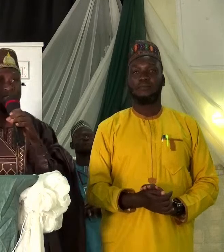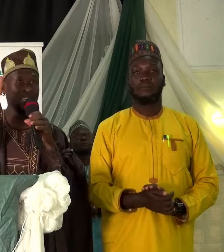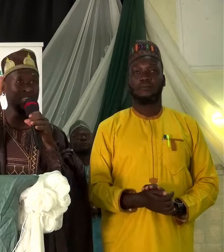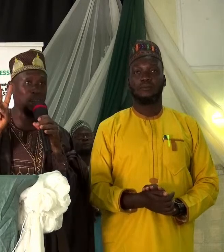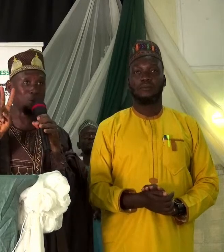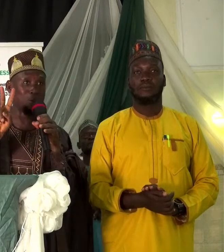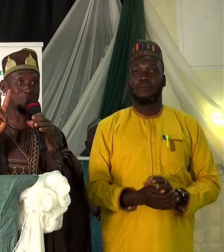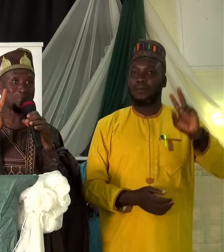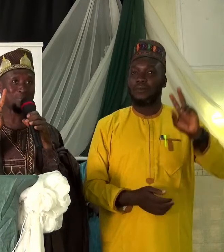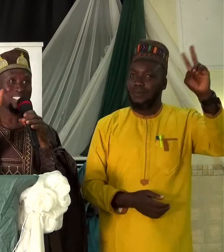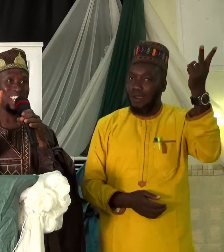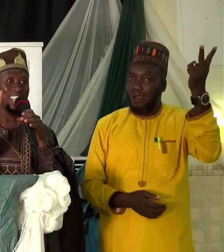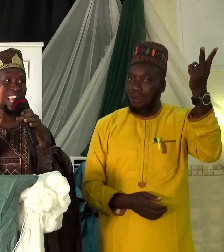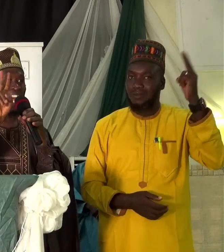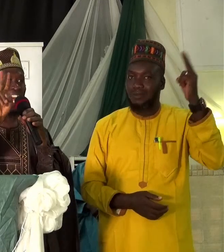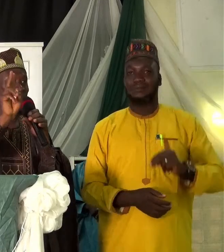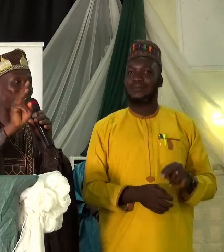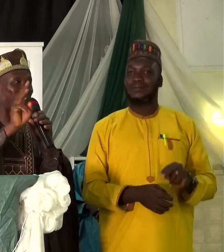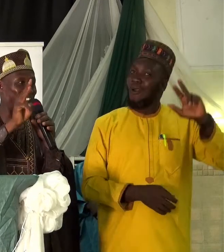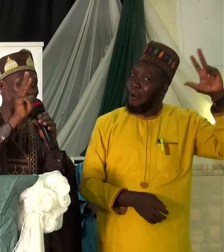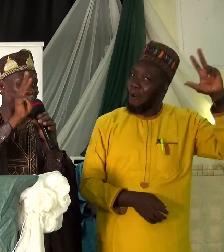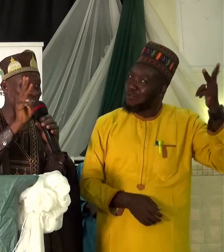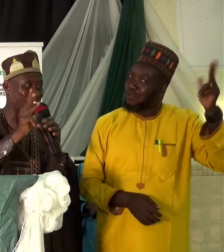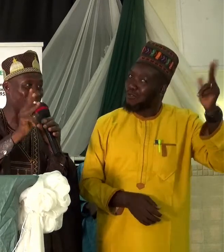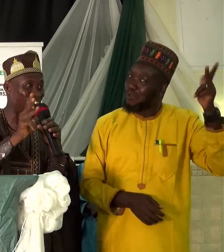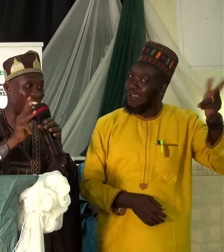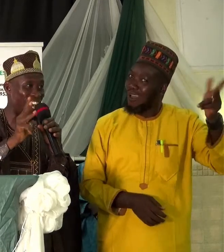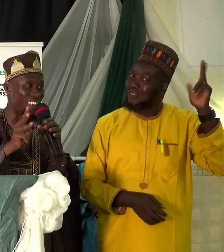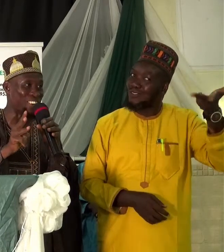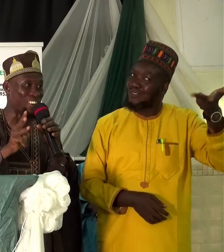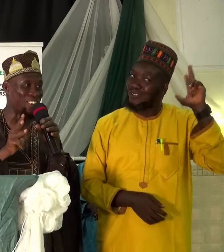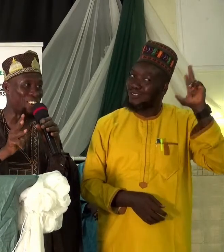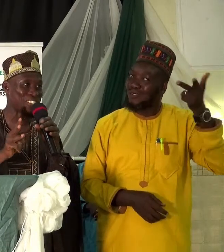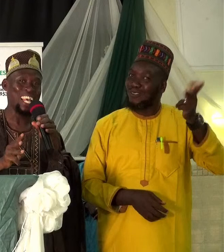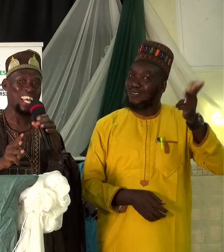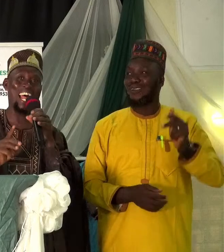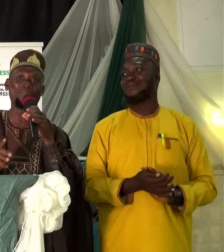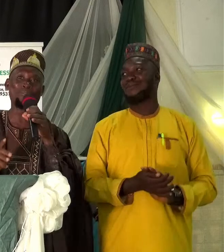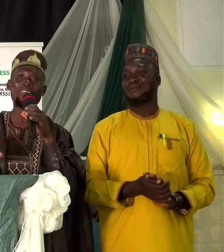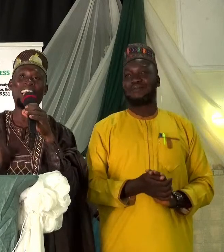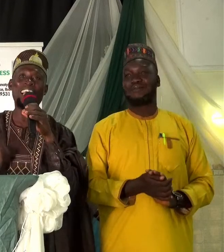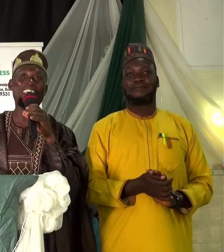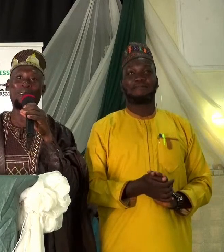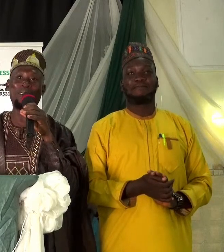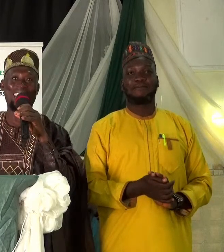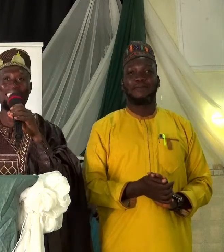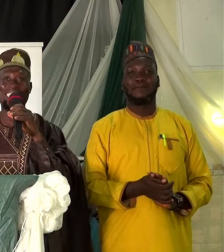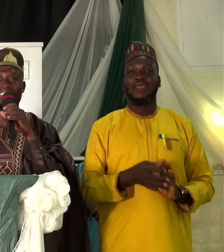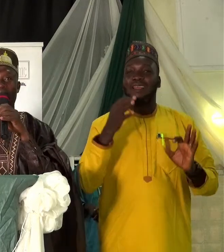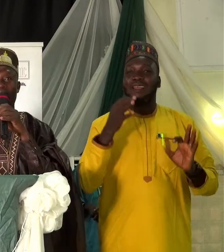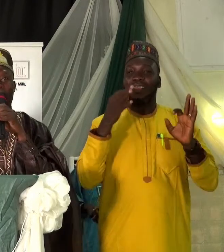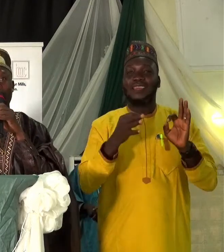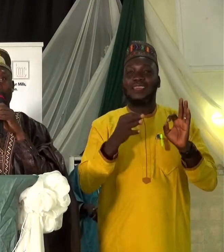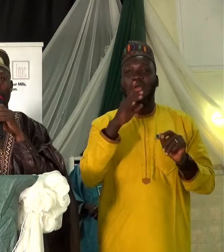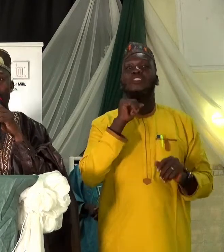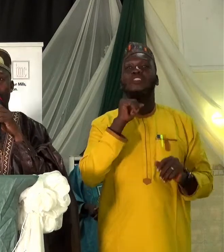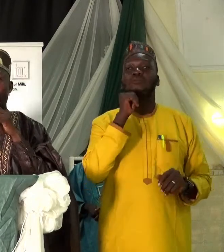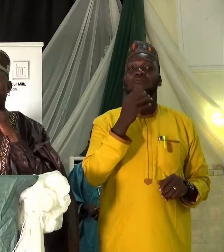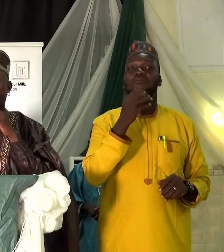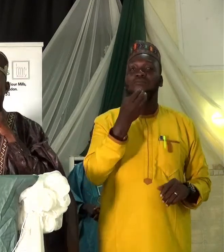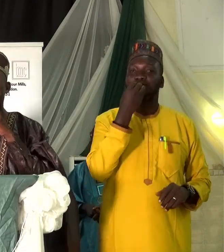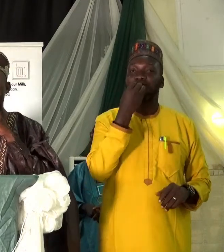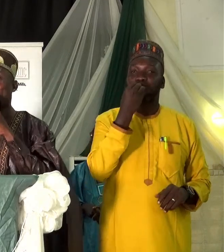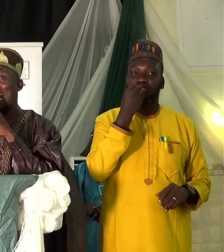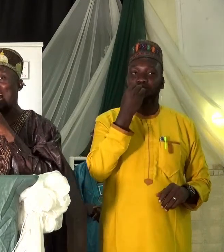Meji ni o. Eleketa eta ndagba ailego. E dagun te yo ba ti e ti jeun tele wa ko sare se o mi